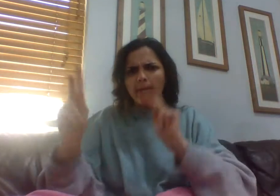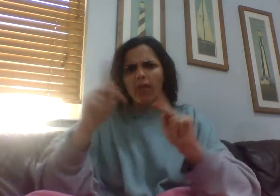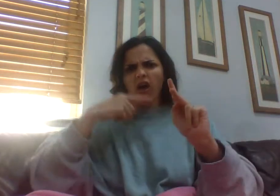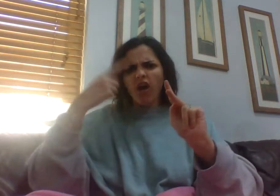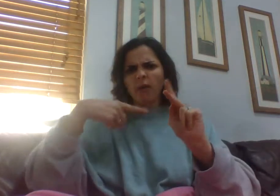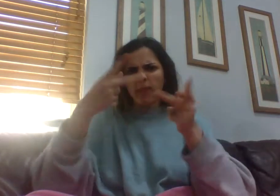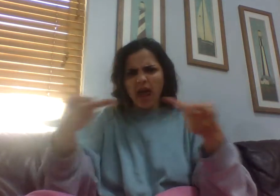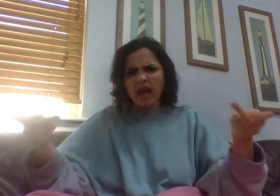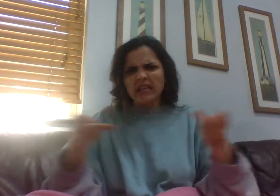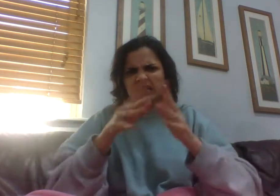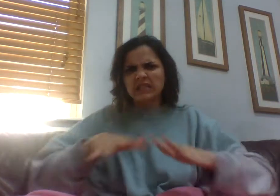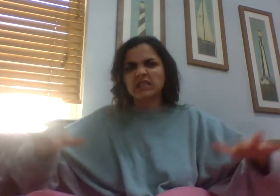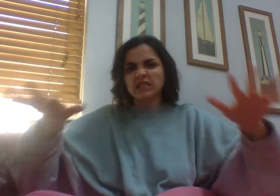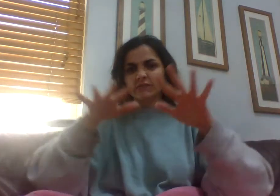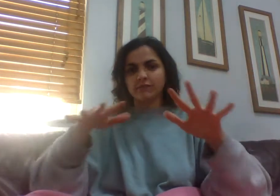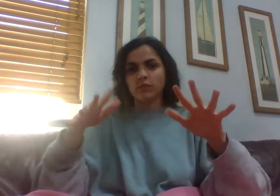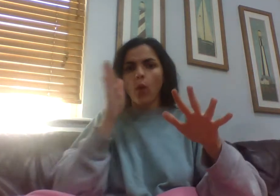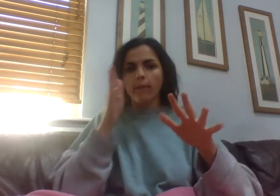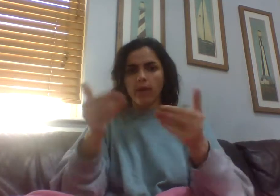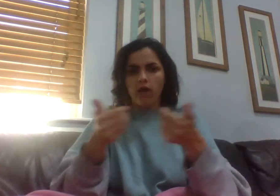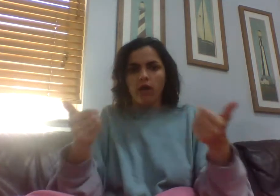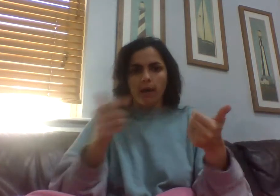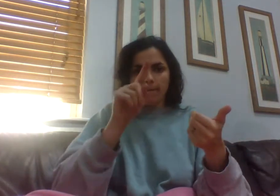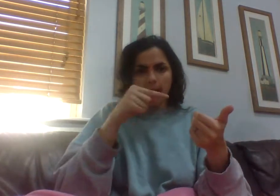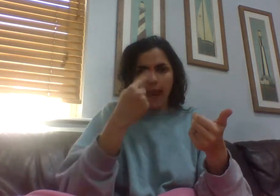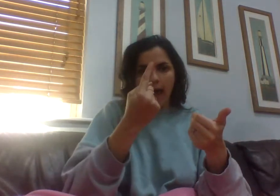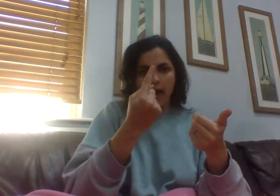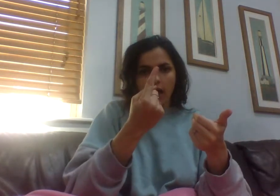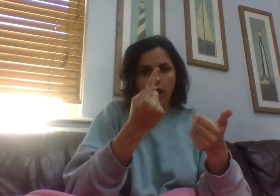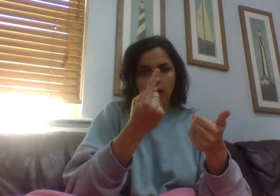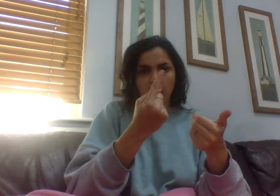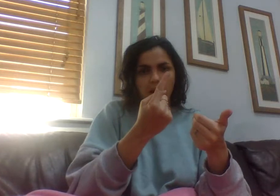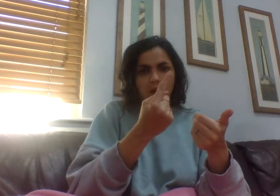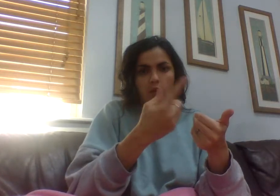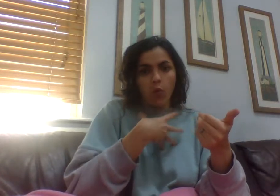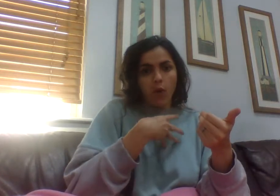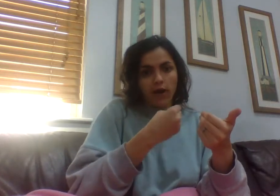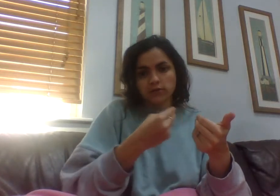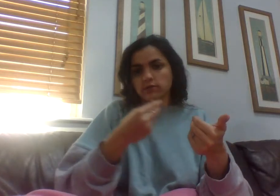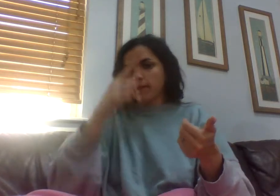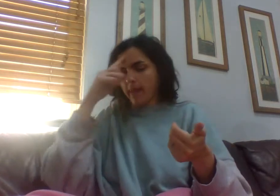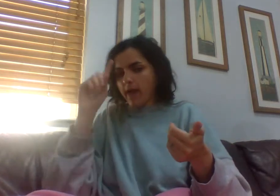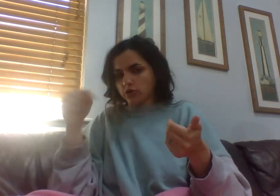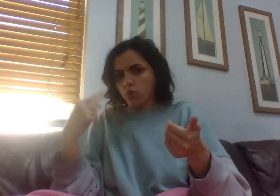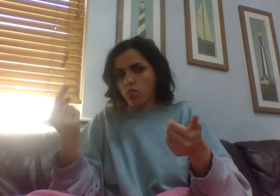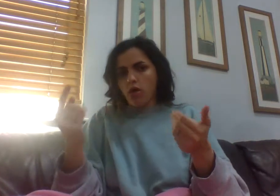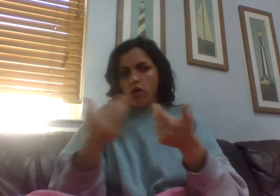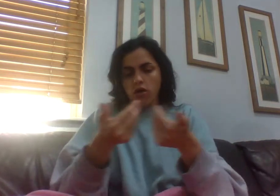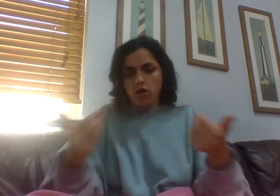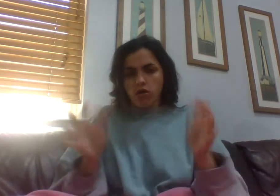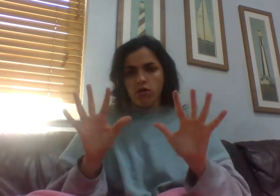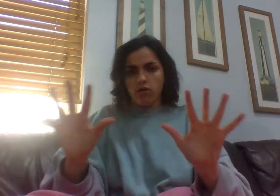South. And so, of course, there was already this expectation in that social pressure and legal pressure